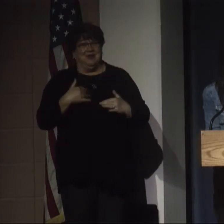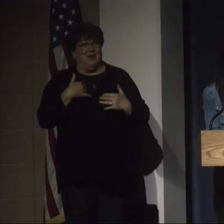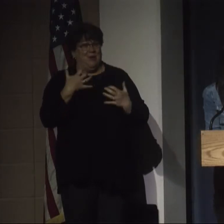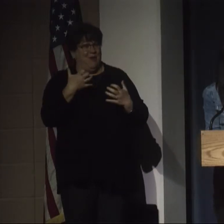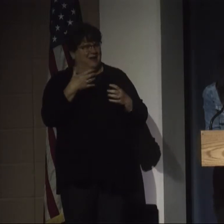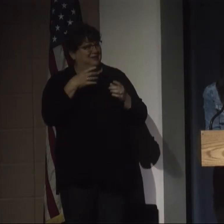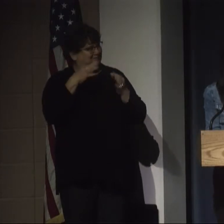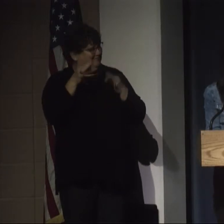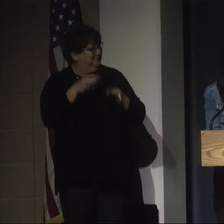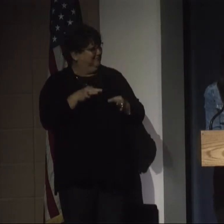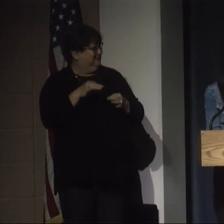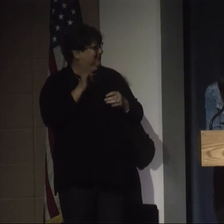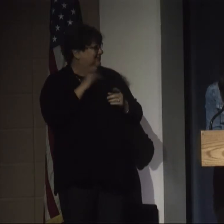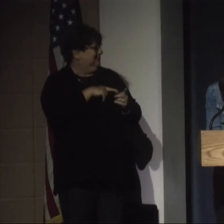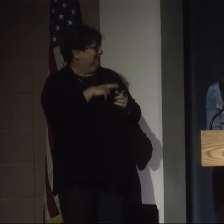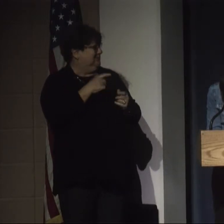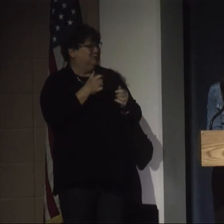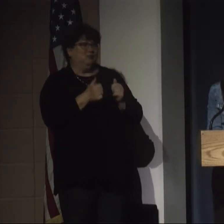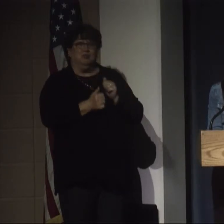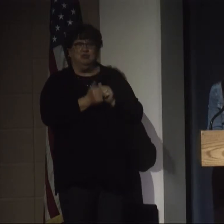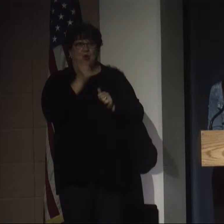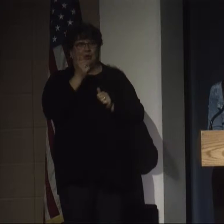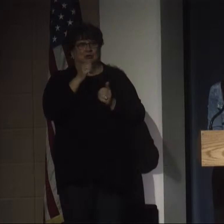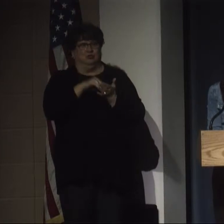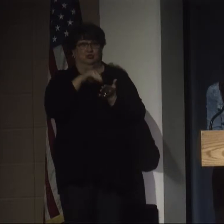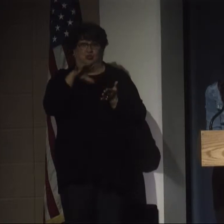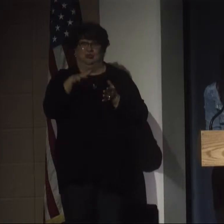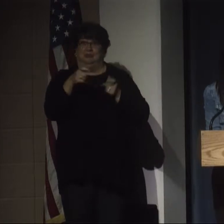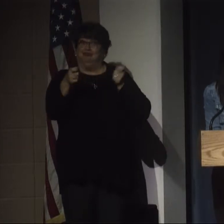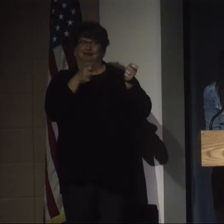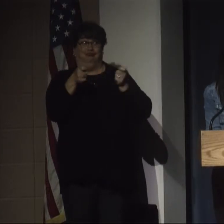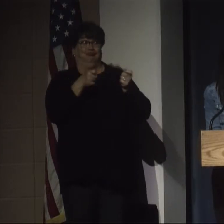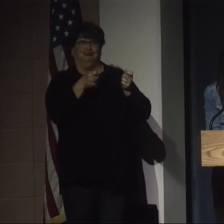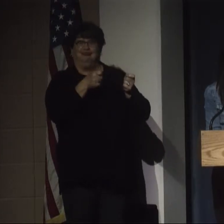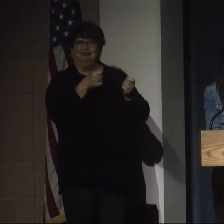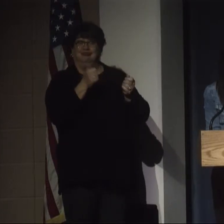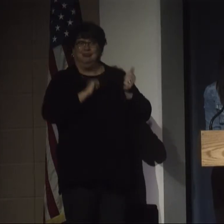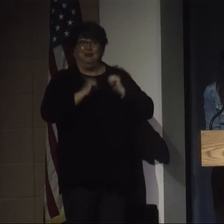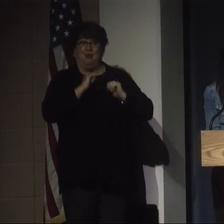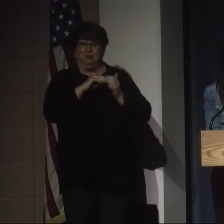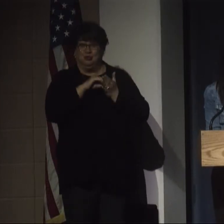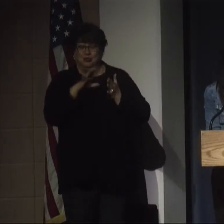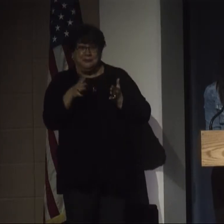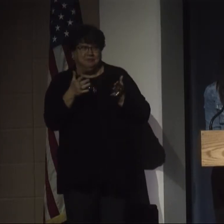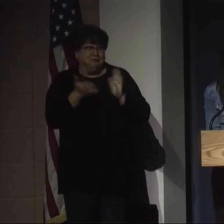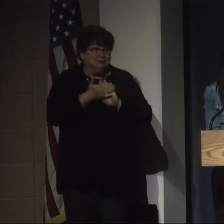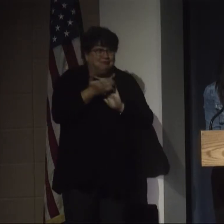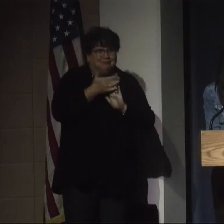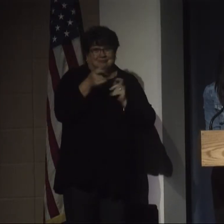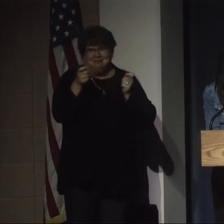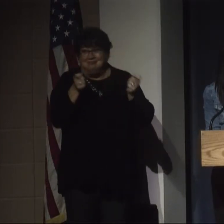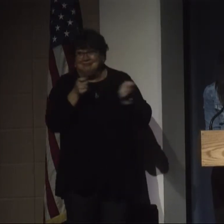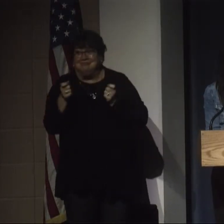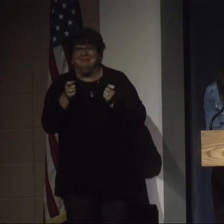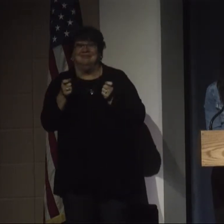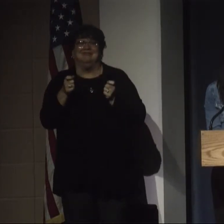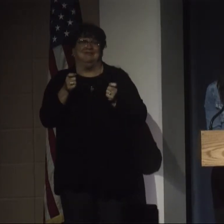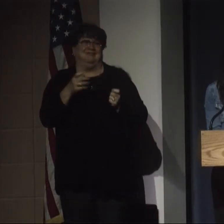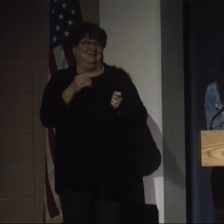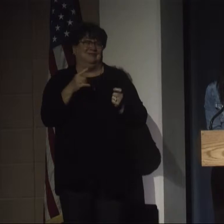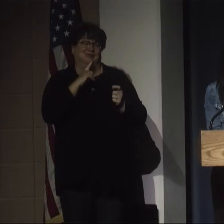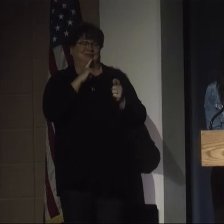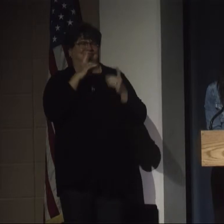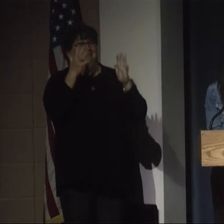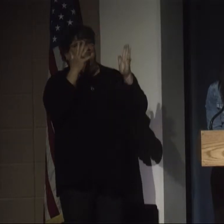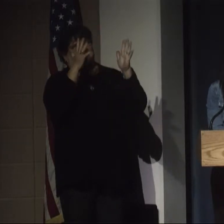that this was practically a 90% student-run performance tonight. The students really did a lot, and just a round of